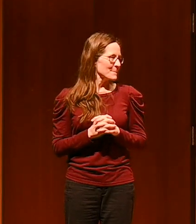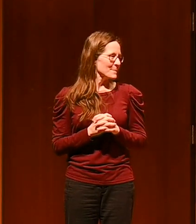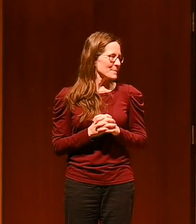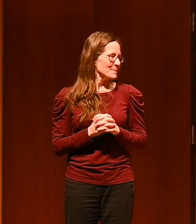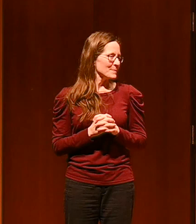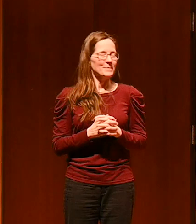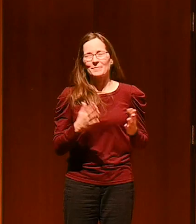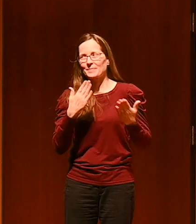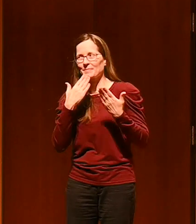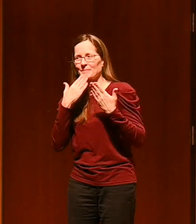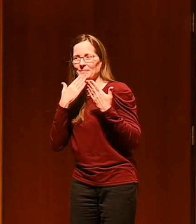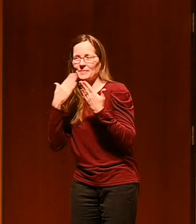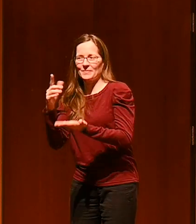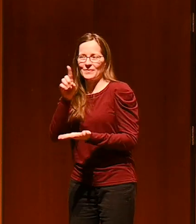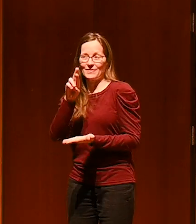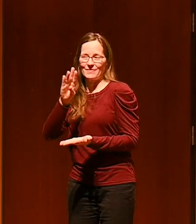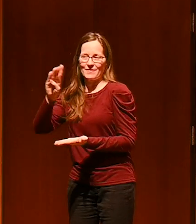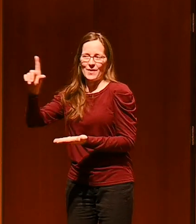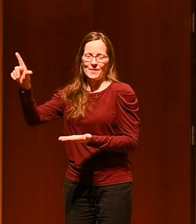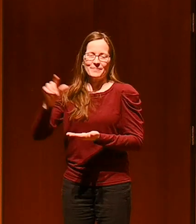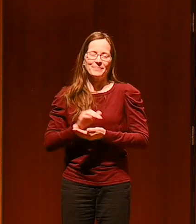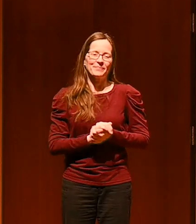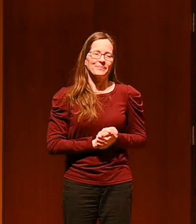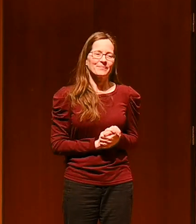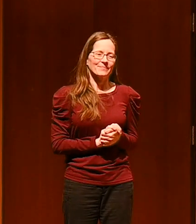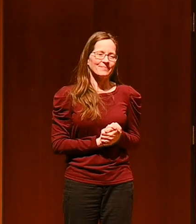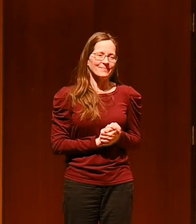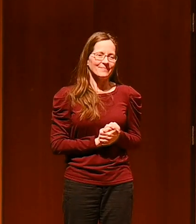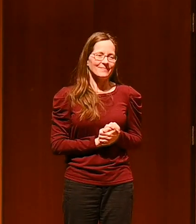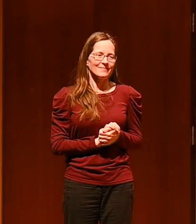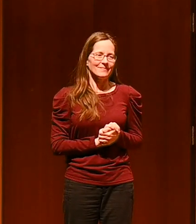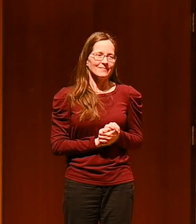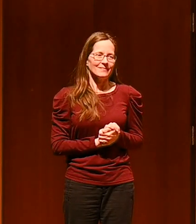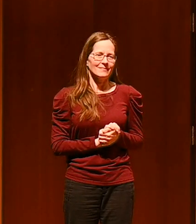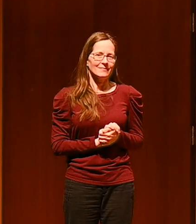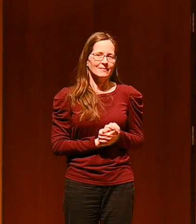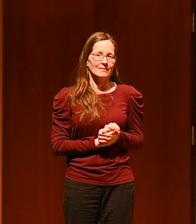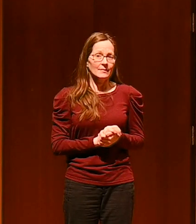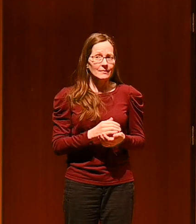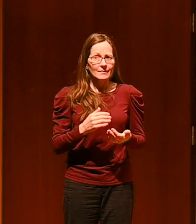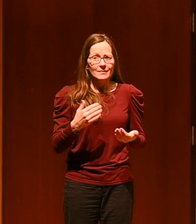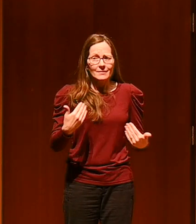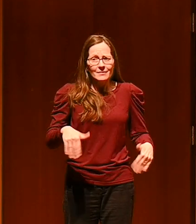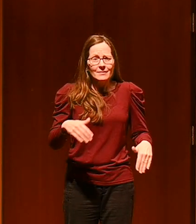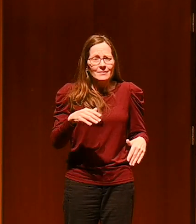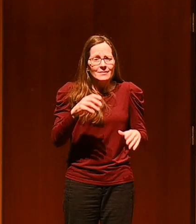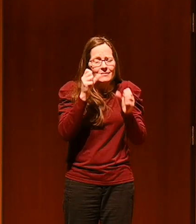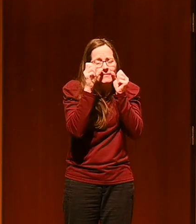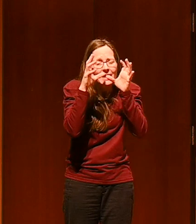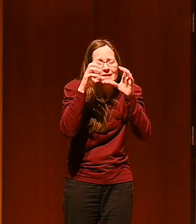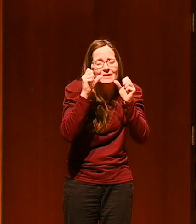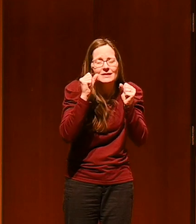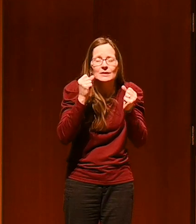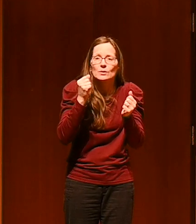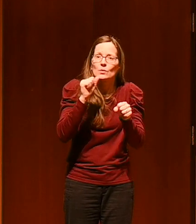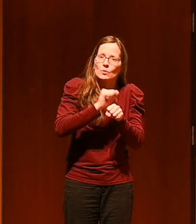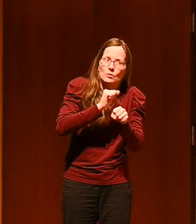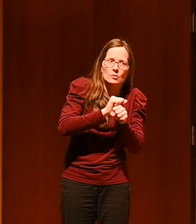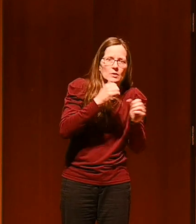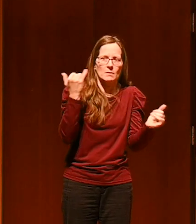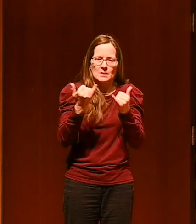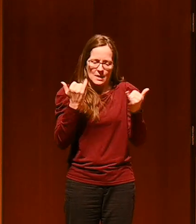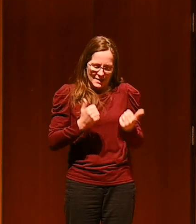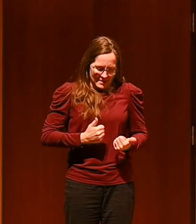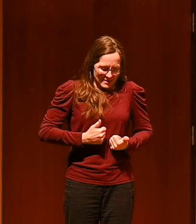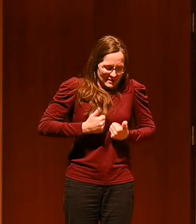Thank you, Calvin. It is amazing to live in a place where the arts are just so vibrant and so important, and to have that